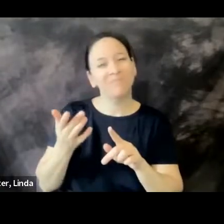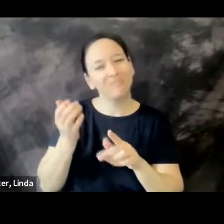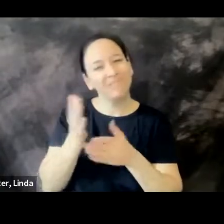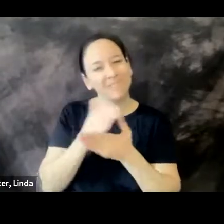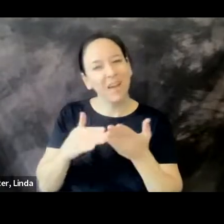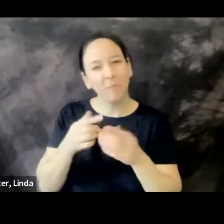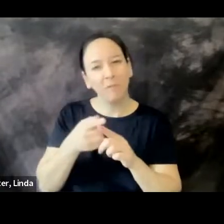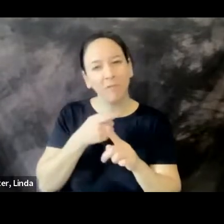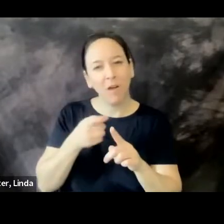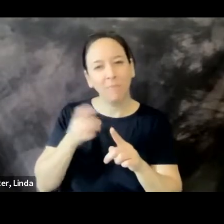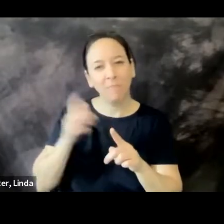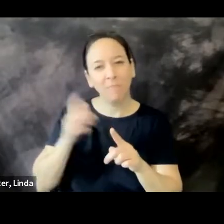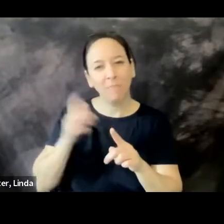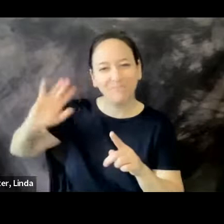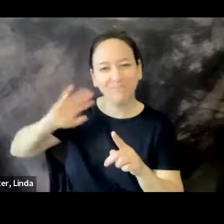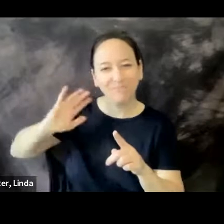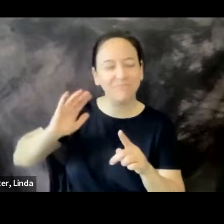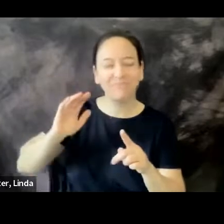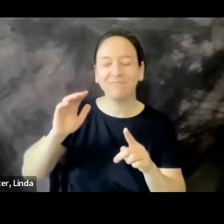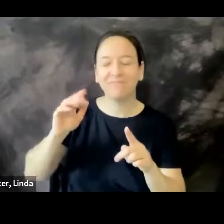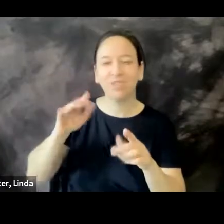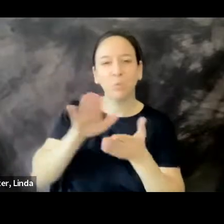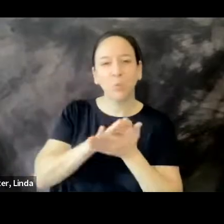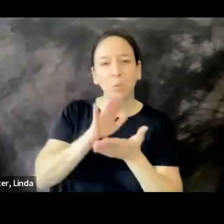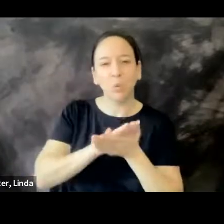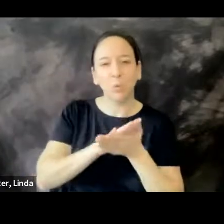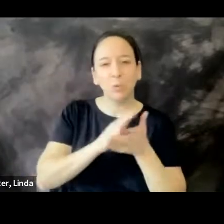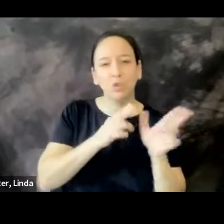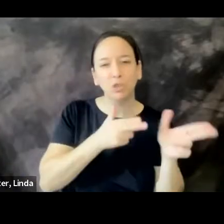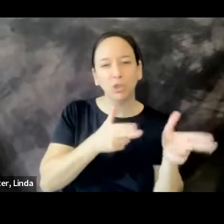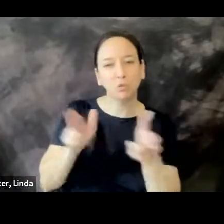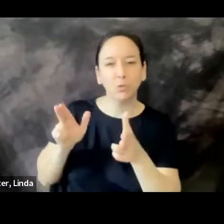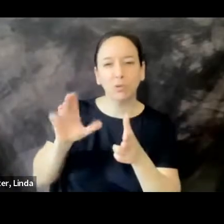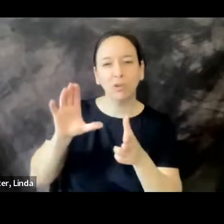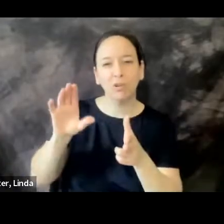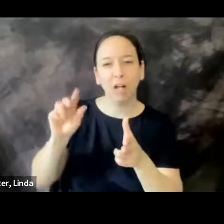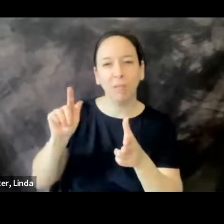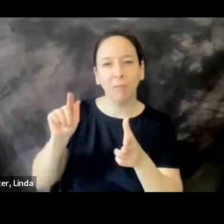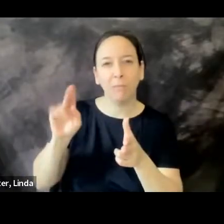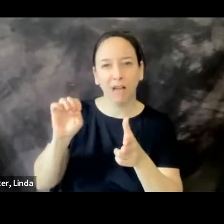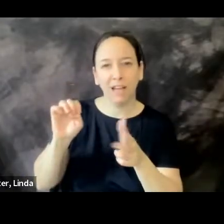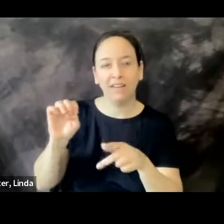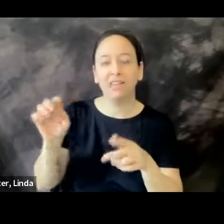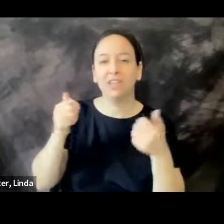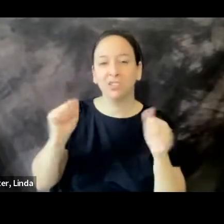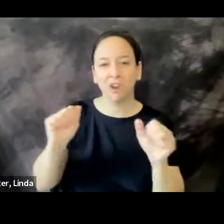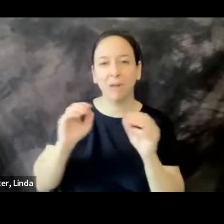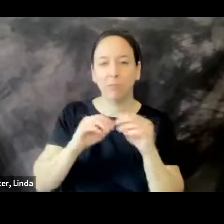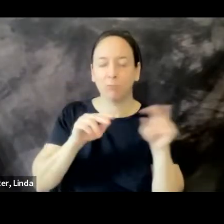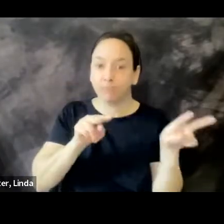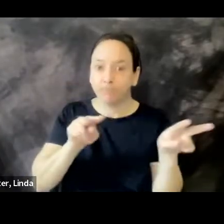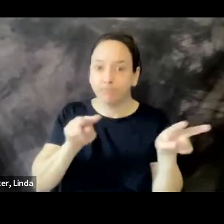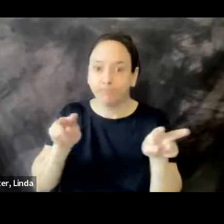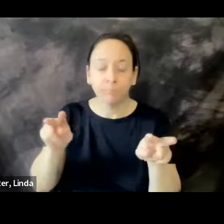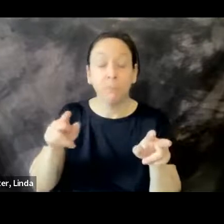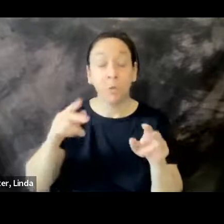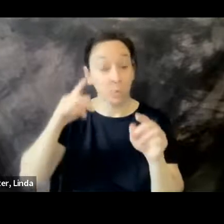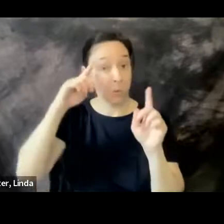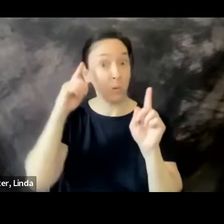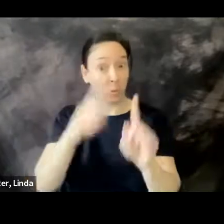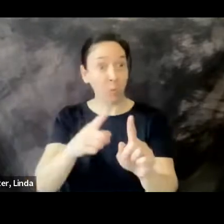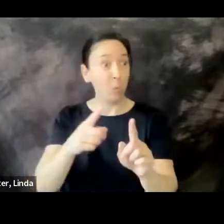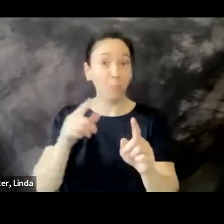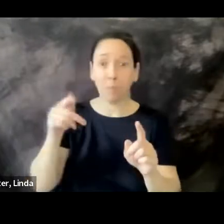shooting to attempt to harden schools and to increase surveillance of students ostensibly for public safety goals, not